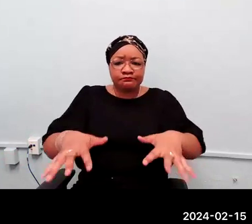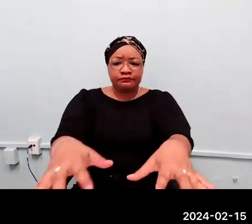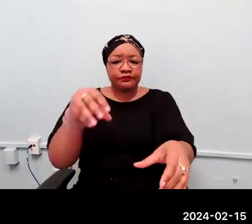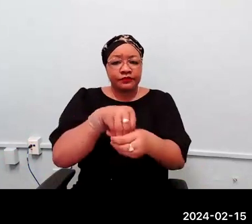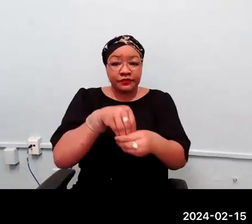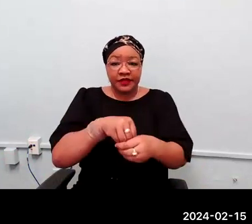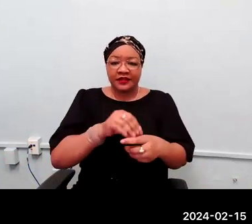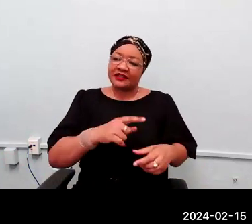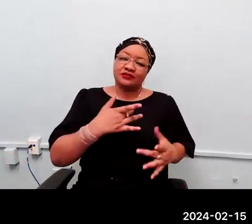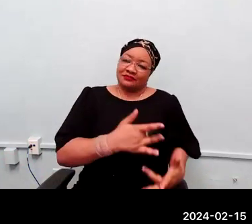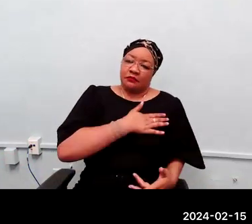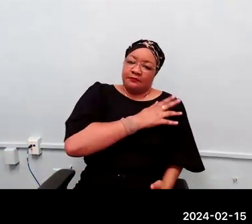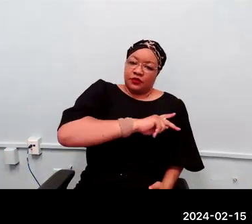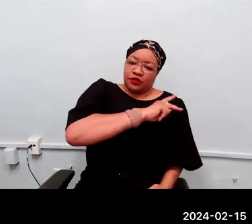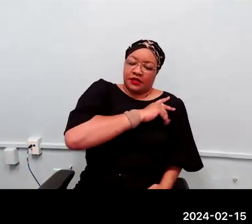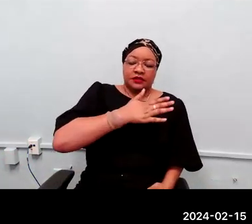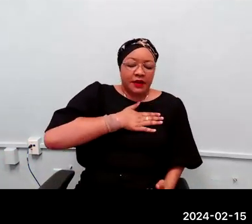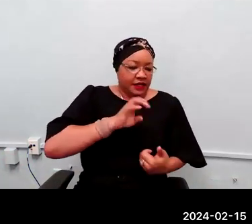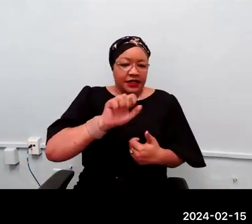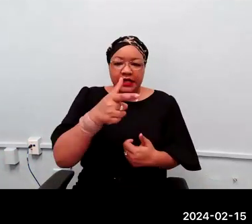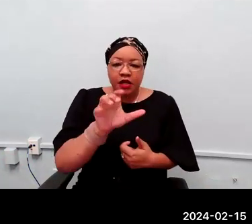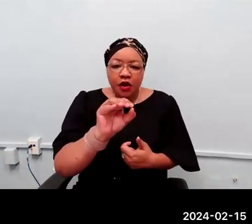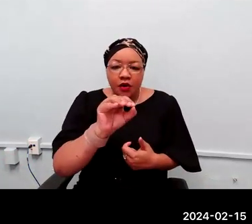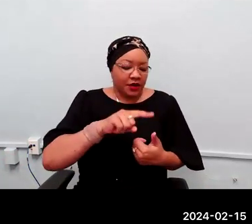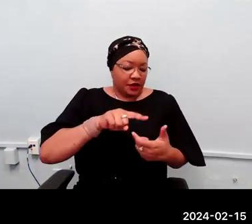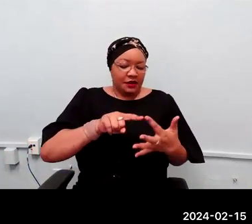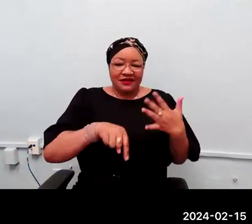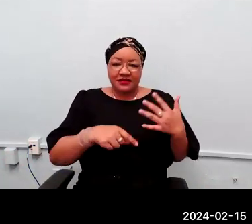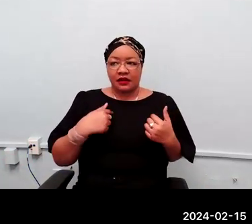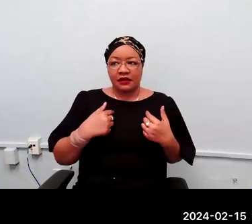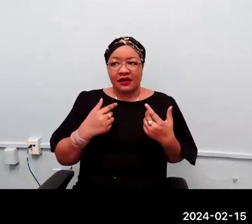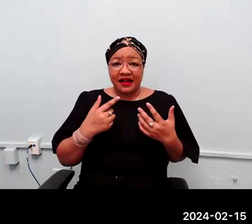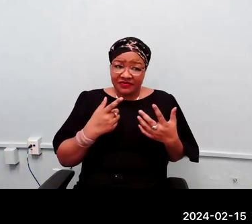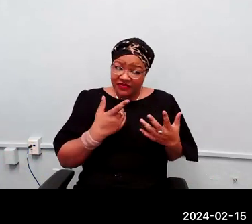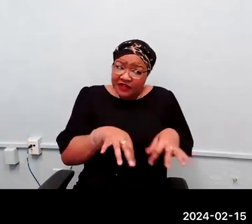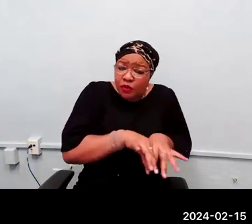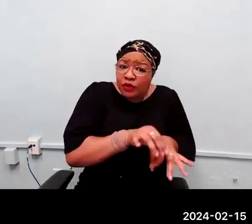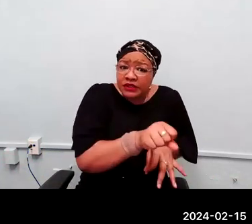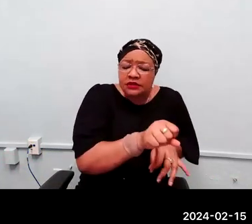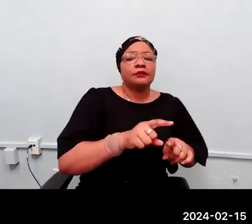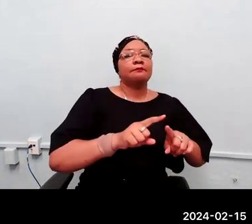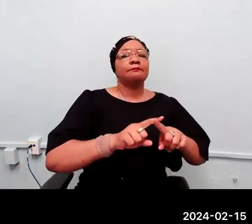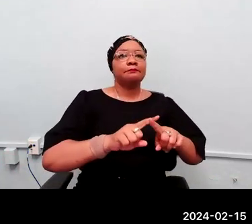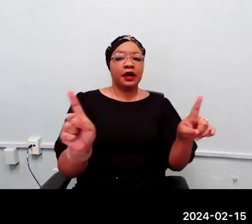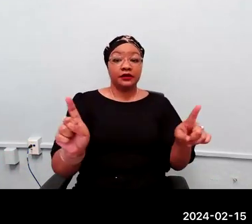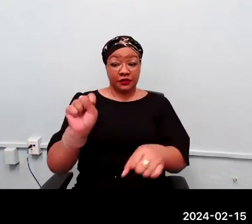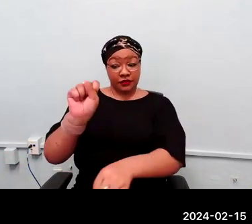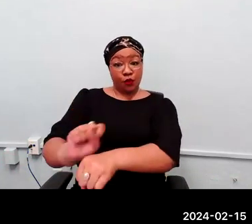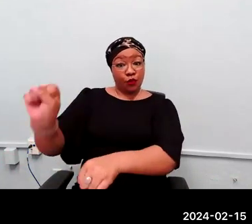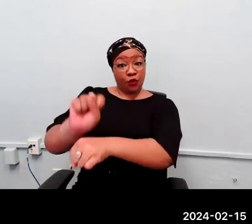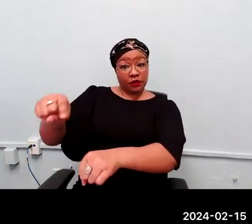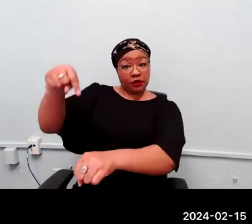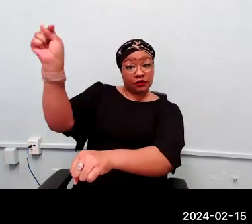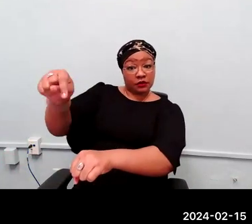of my personality, it's my ego, it's those fears. I don't want to discount those, but the work is more